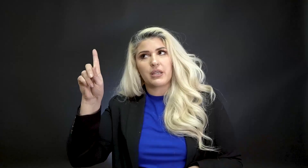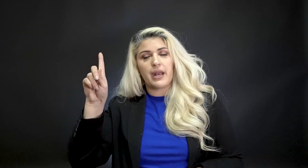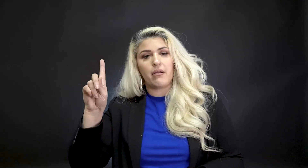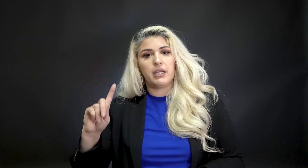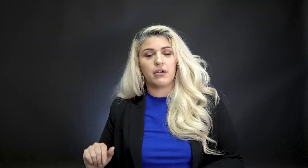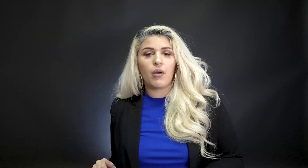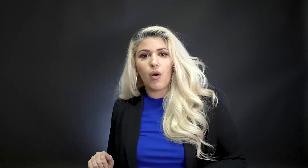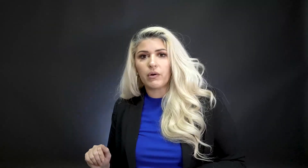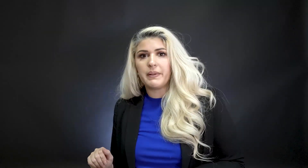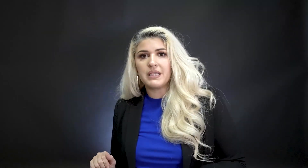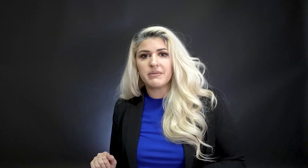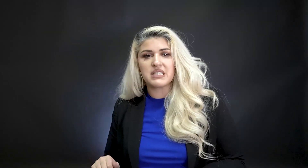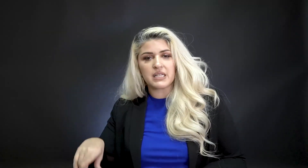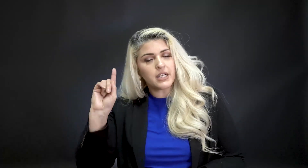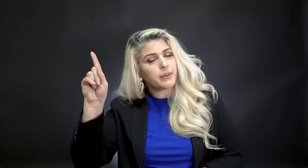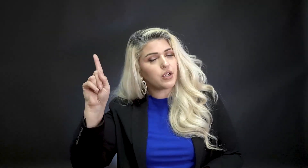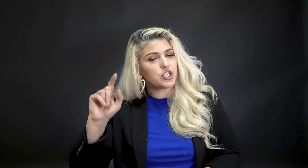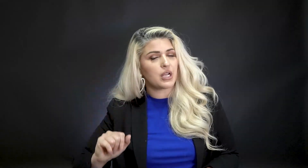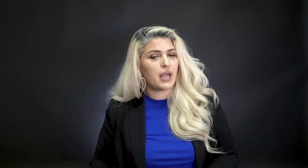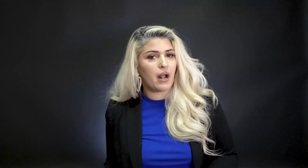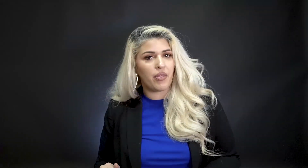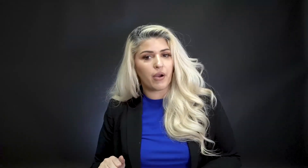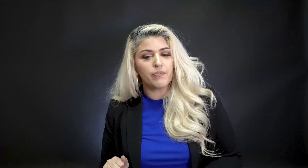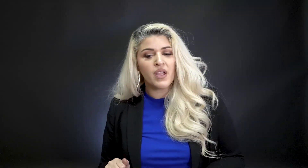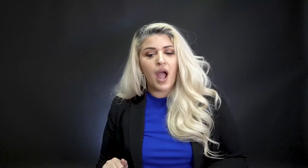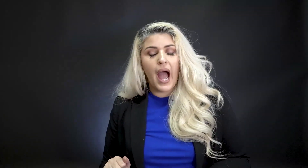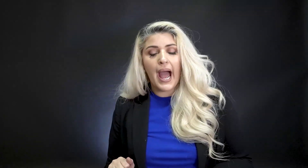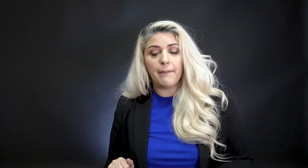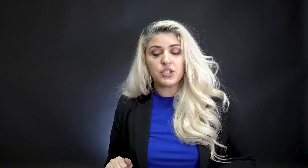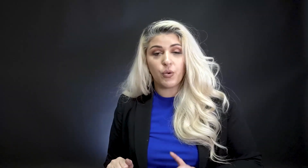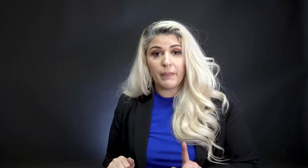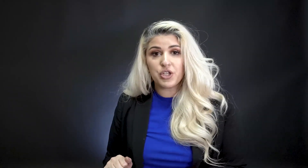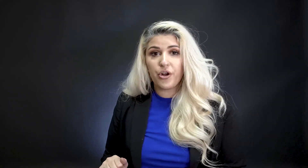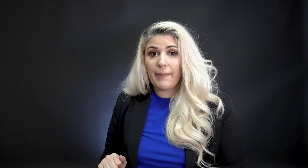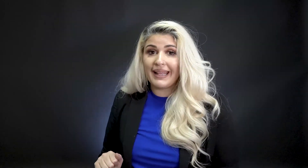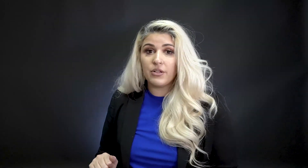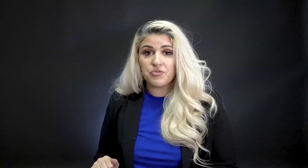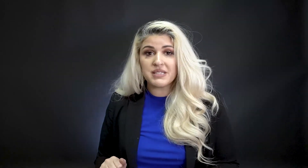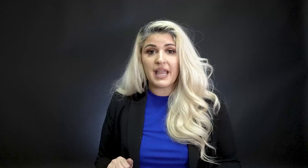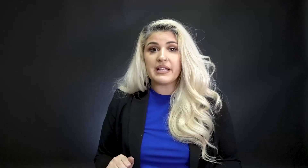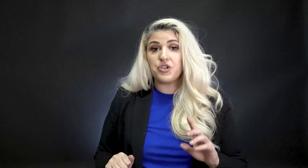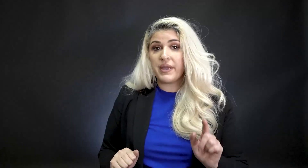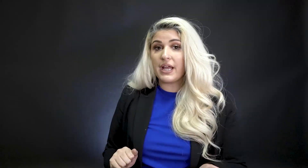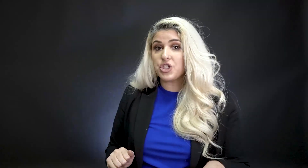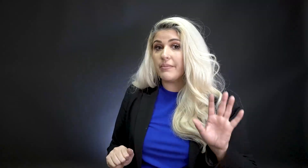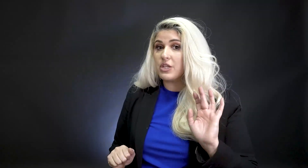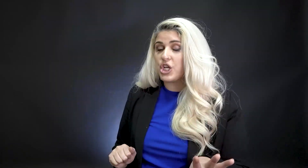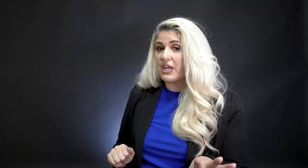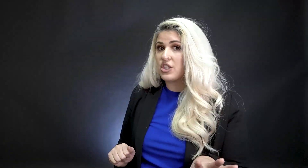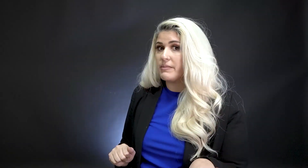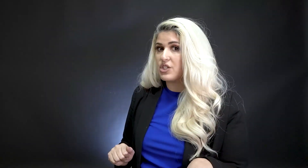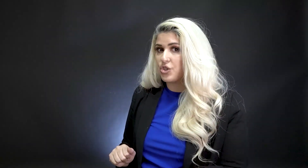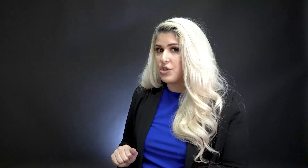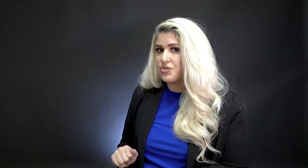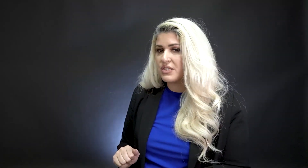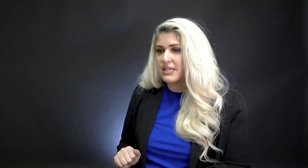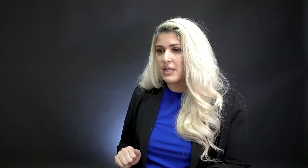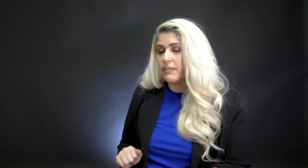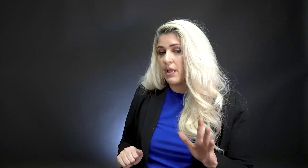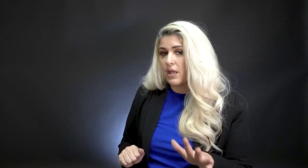that out here. I won't repeat the mistakes here, but you can check that out there. So you want to make sure you're not making those mistakes. You catch them and change them as soon as you see them, if